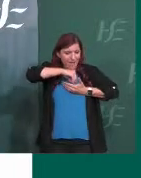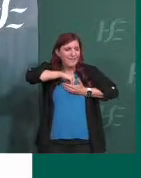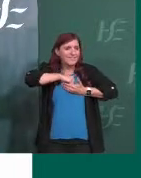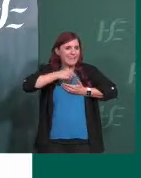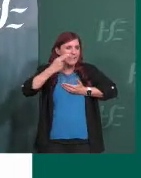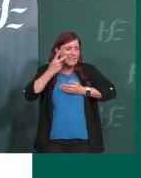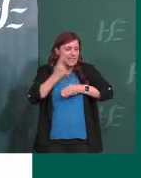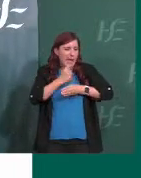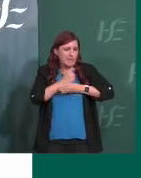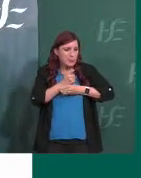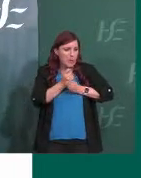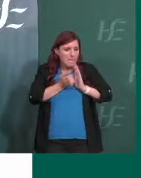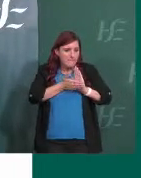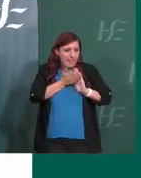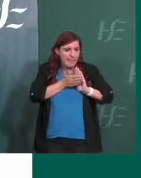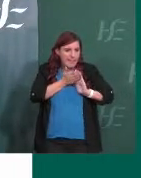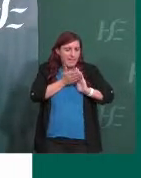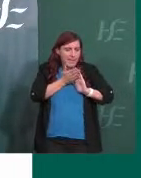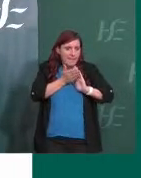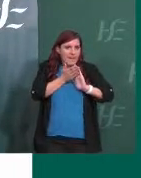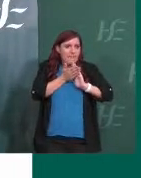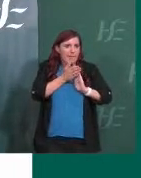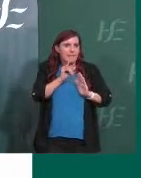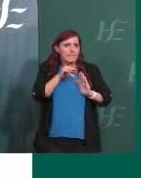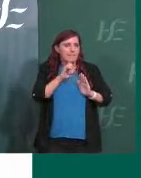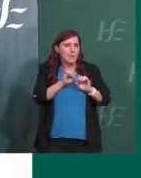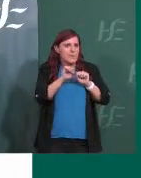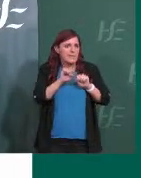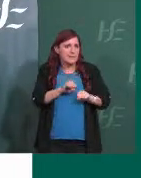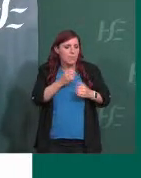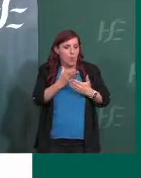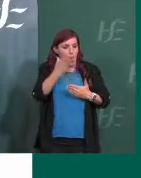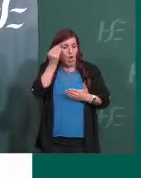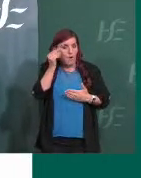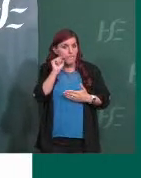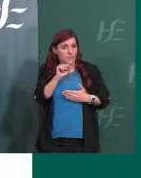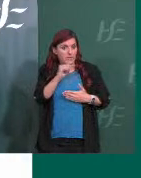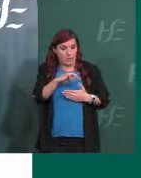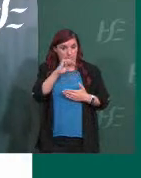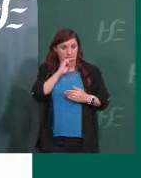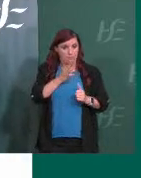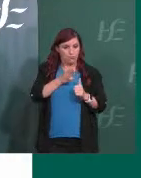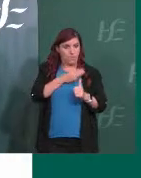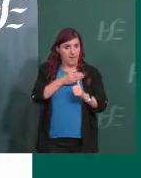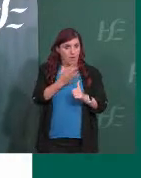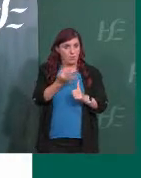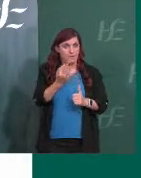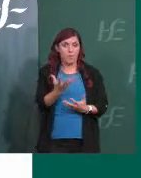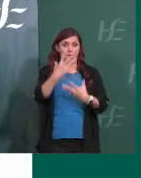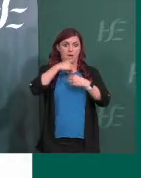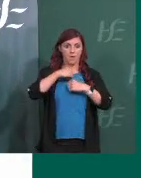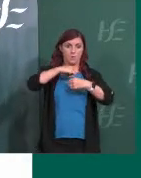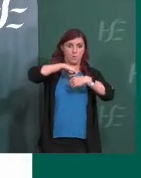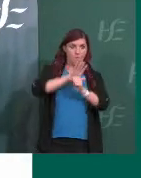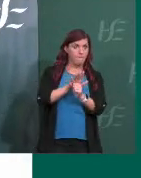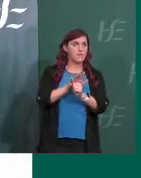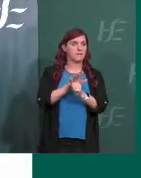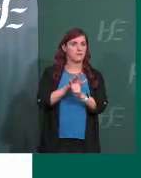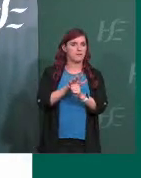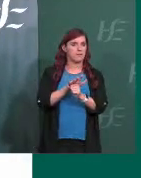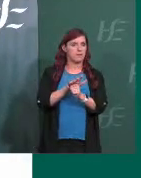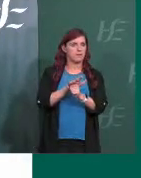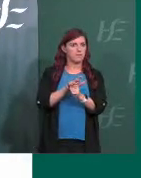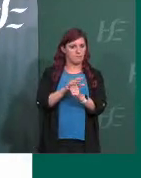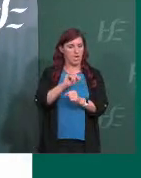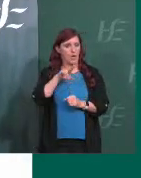you are exposed to that little piece of the virus in advance, then what you've got is your immune system is prepped so that if you actually meet the live virus, your immune